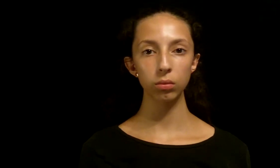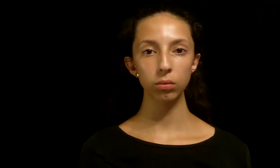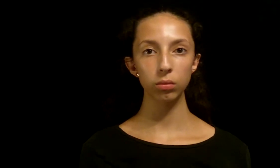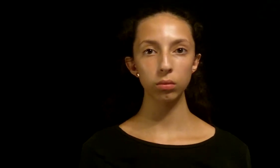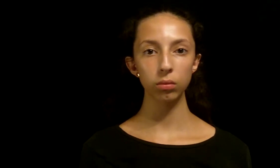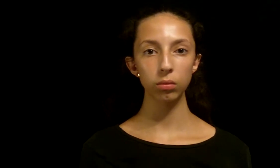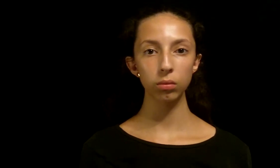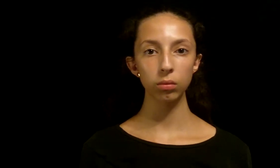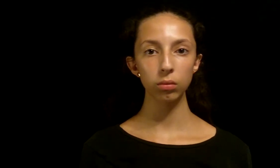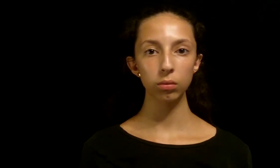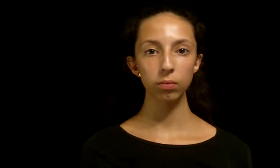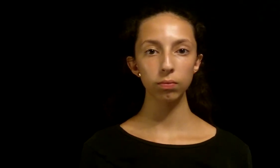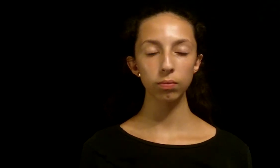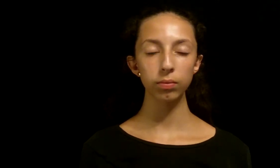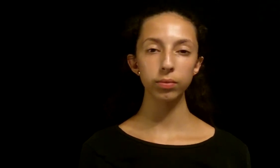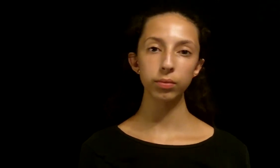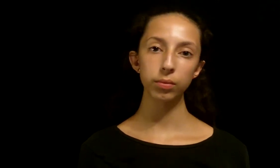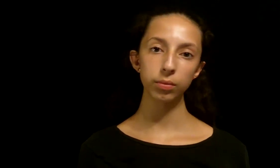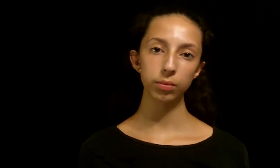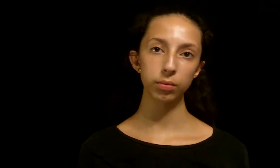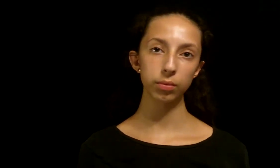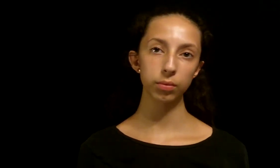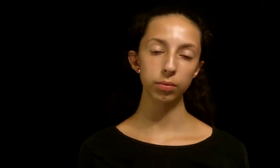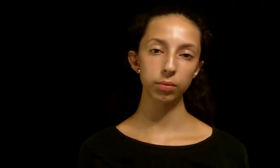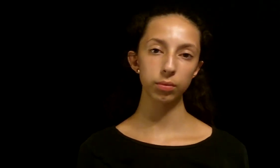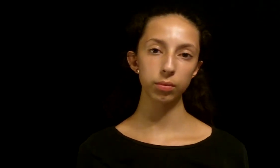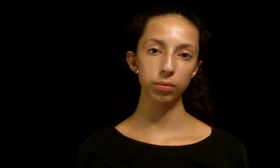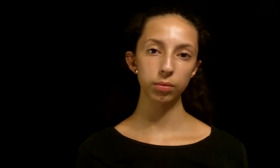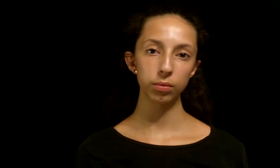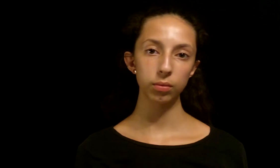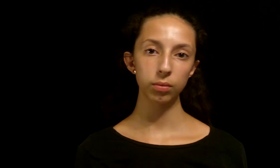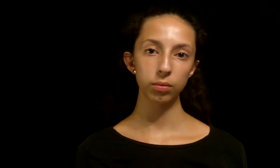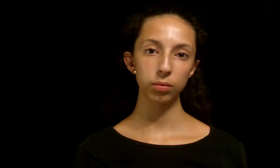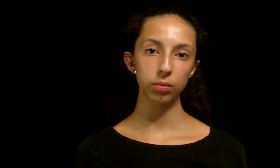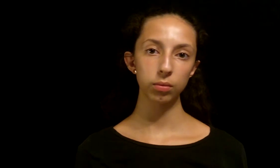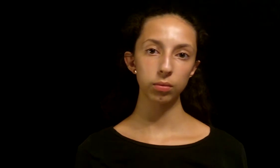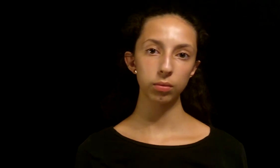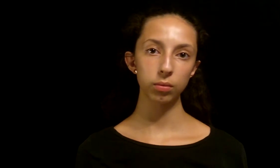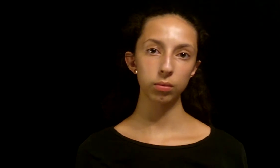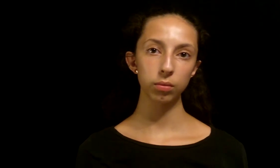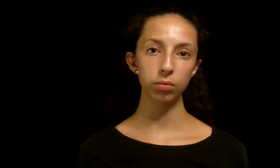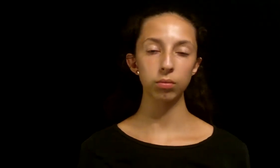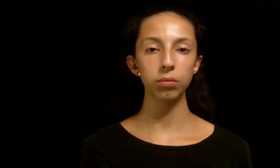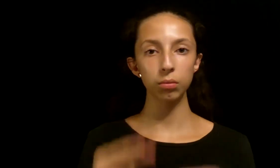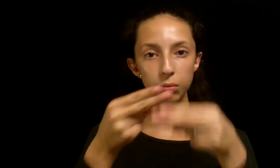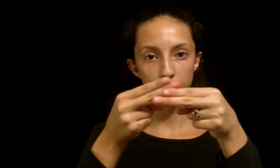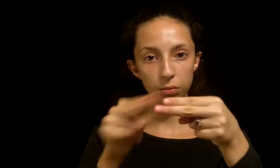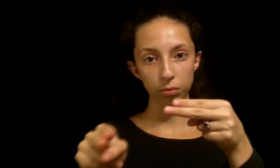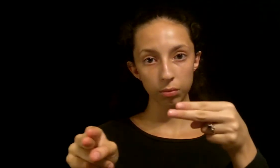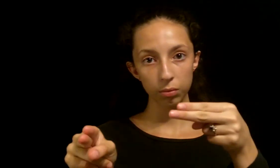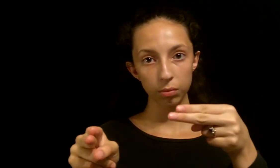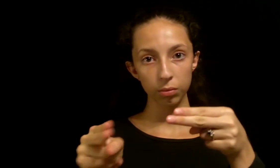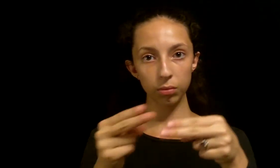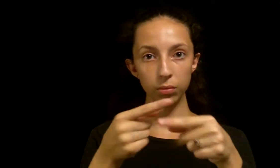I've mentioned to you, sometimes we have more than one sign for something. There's knife, and then there's